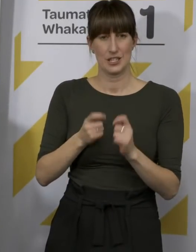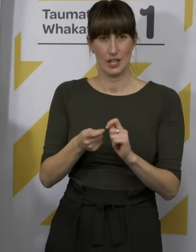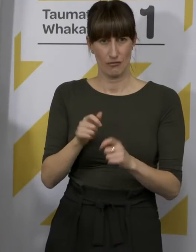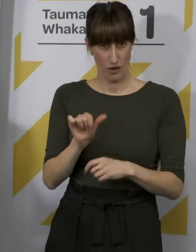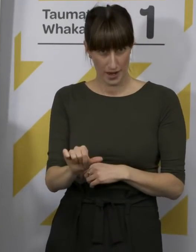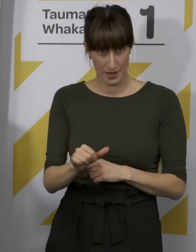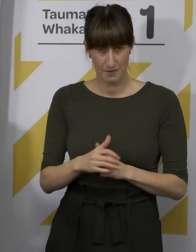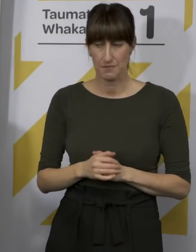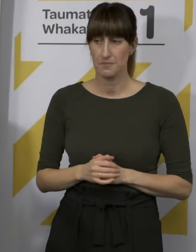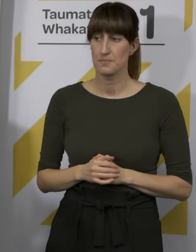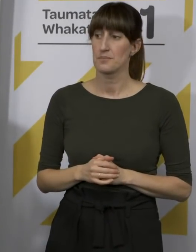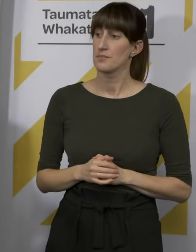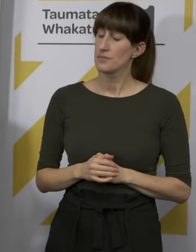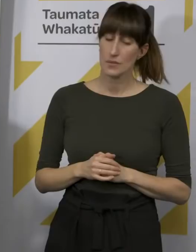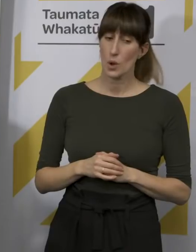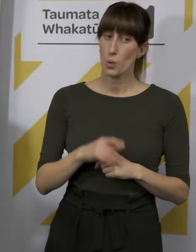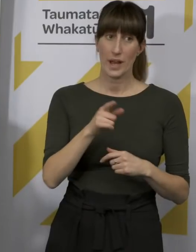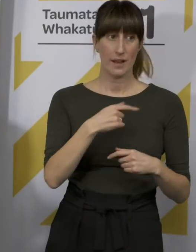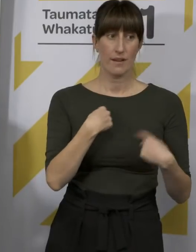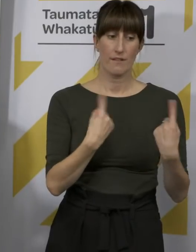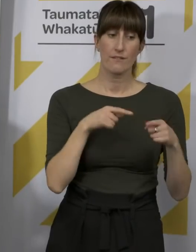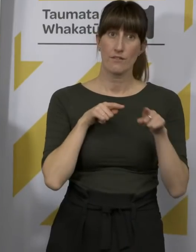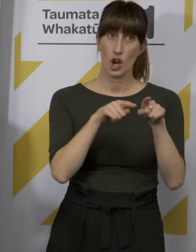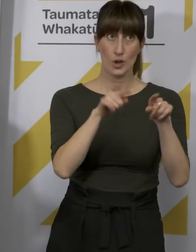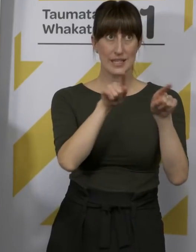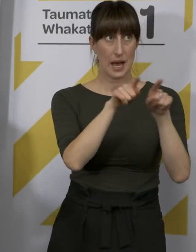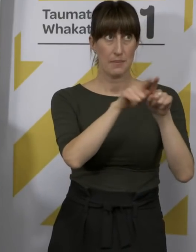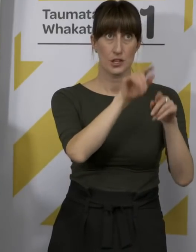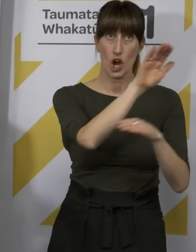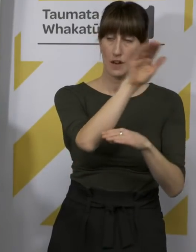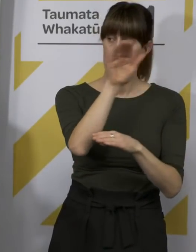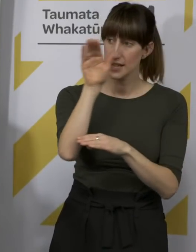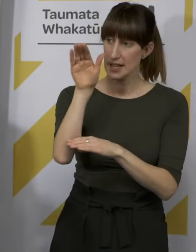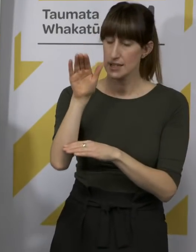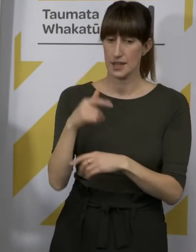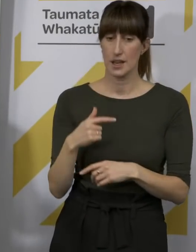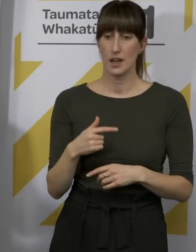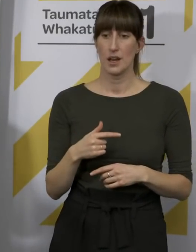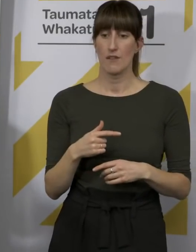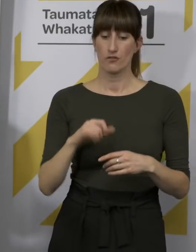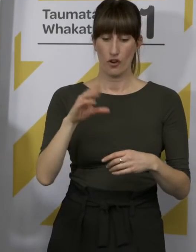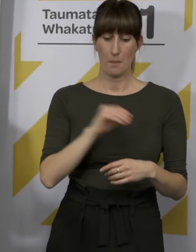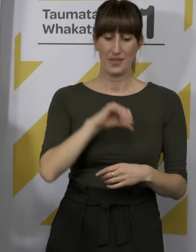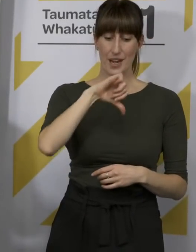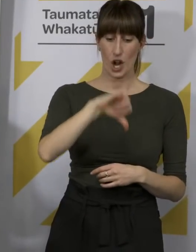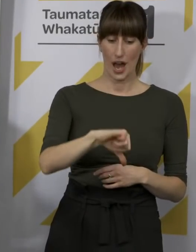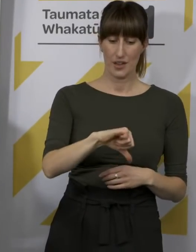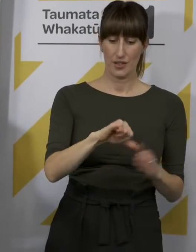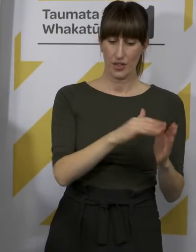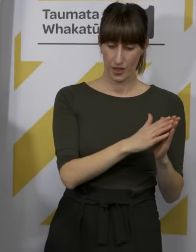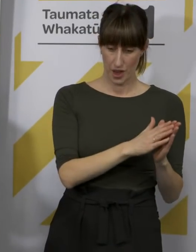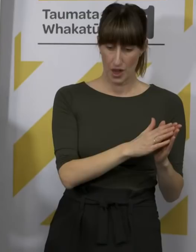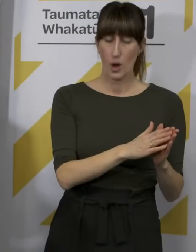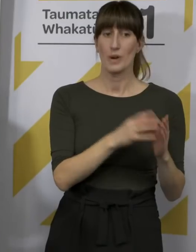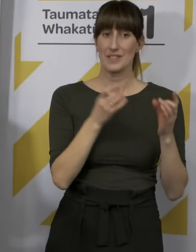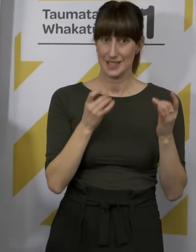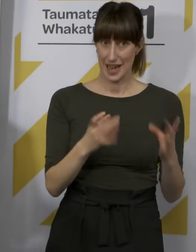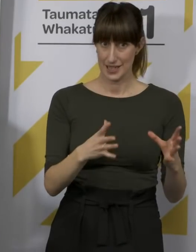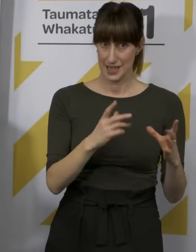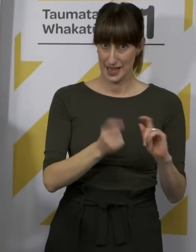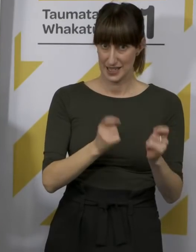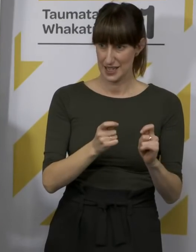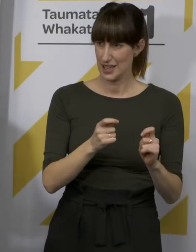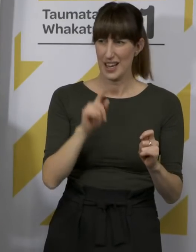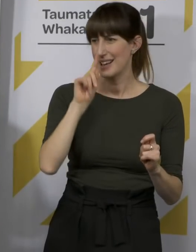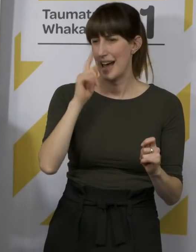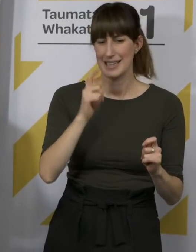international practice. We have added in the testing which we introduced from the 9th. We couldn't test everybody on the 9th, but that is